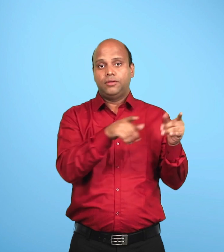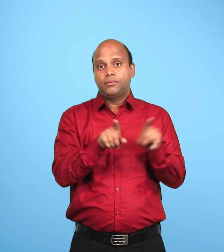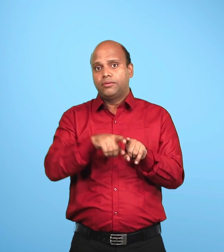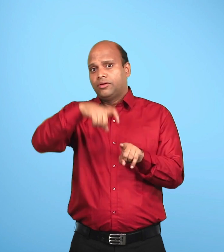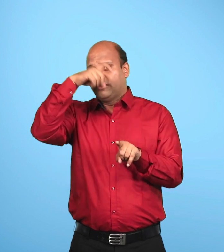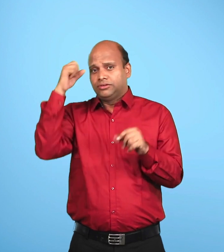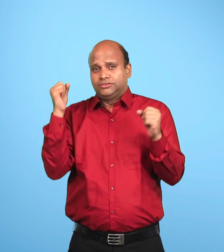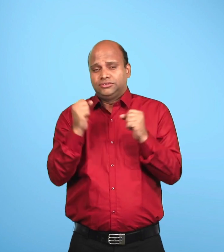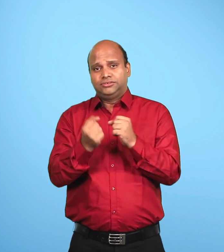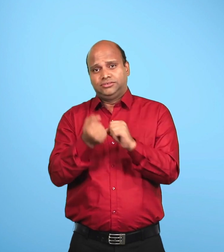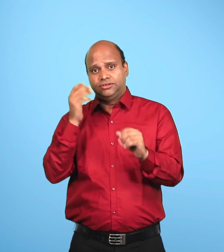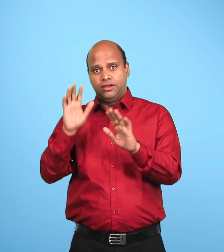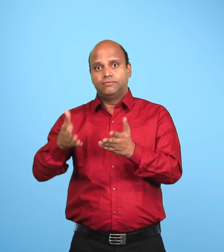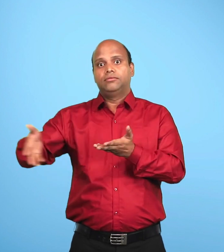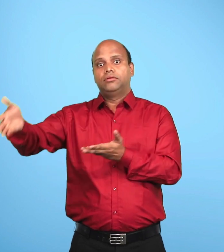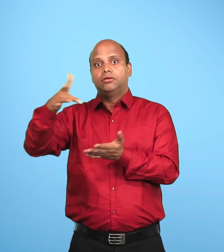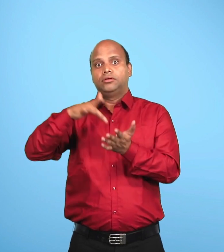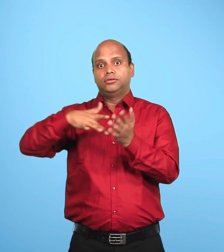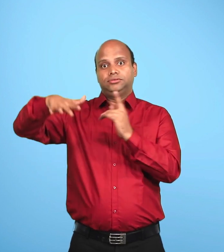as well as very hot climates.